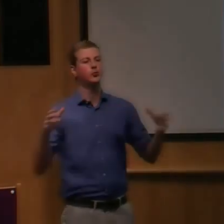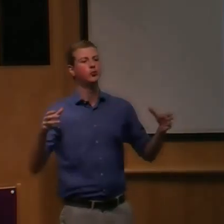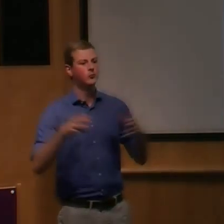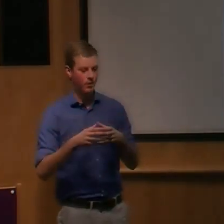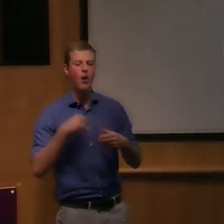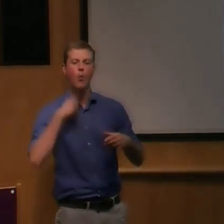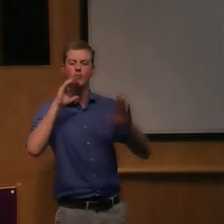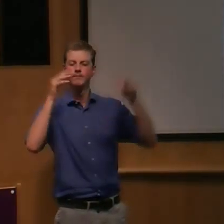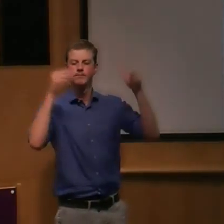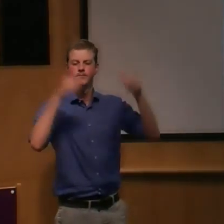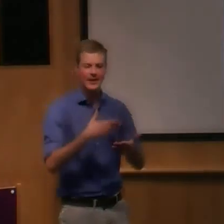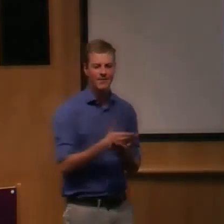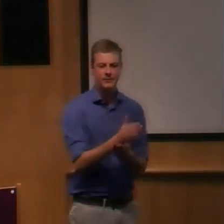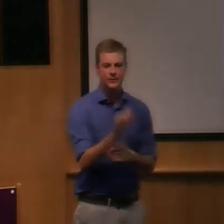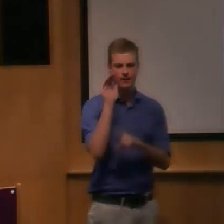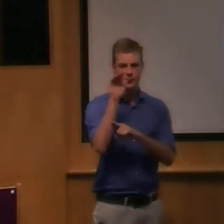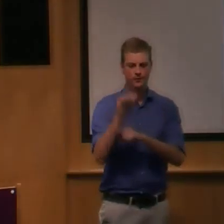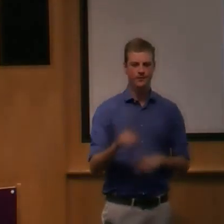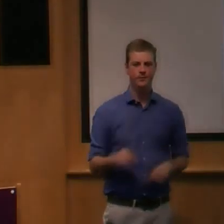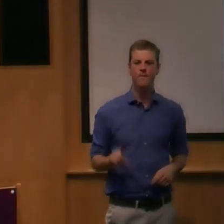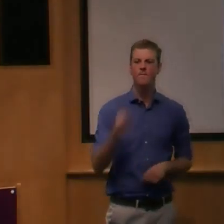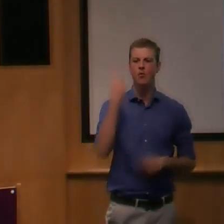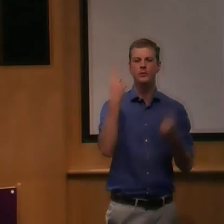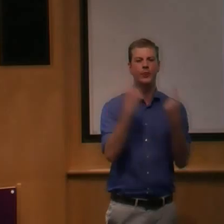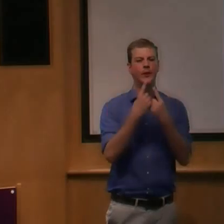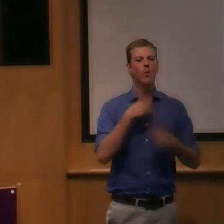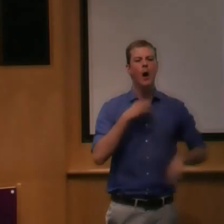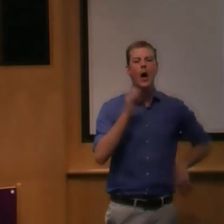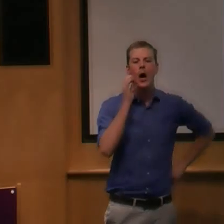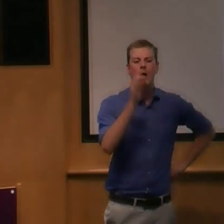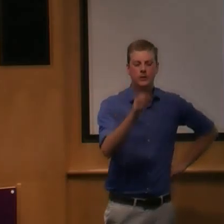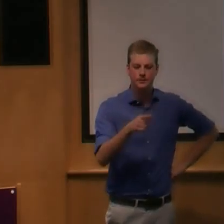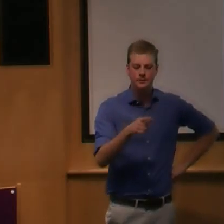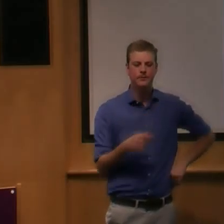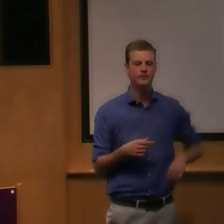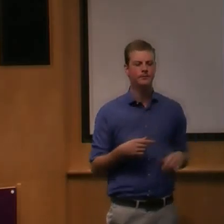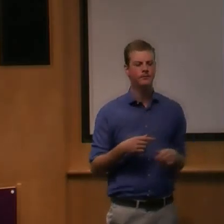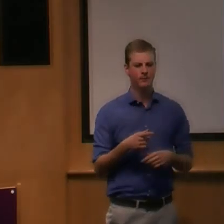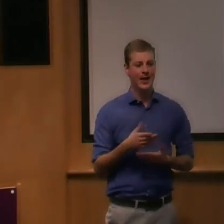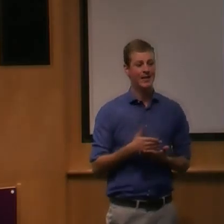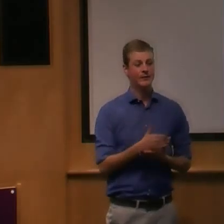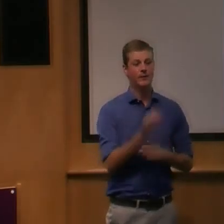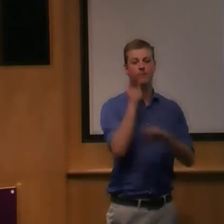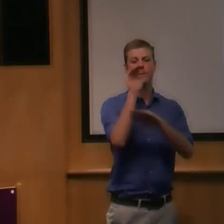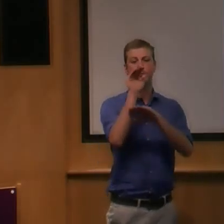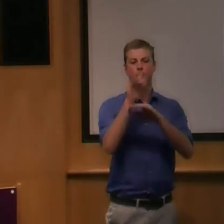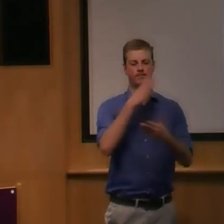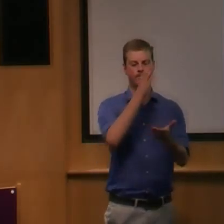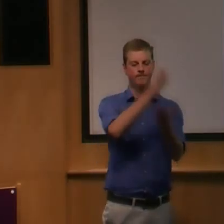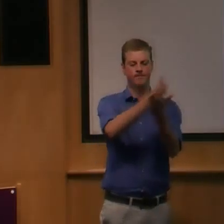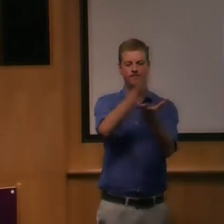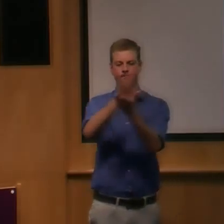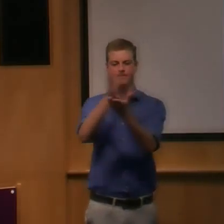about navigating the future. And I'm going to focus on how we can navigate the future. But one thing to ask, first of all,